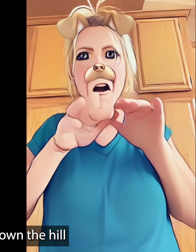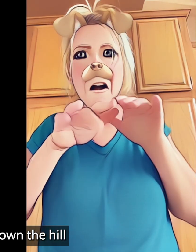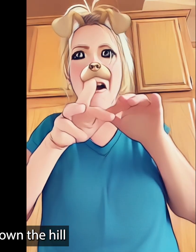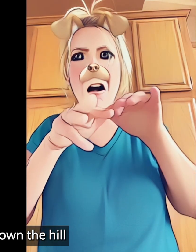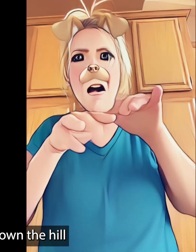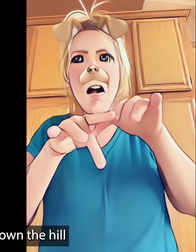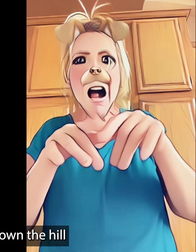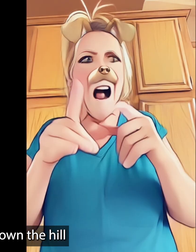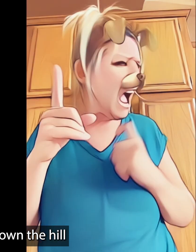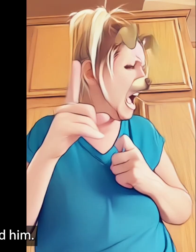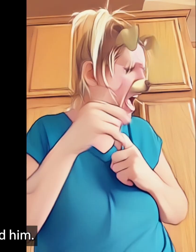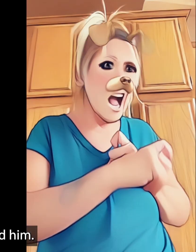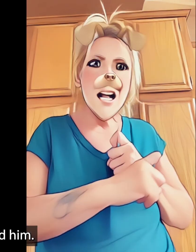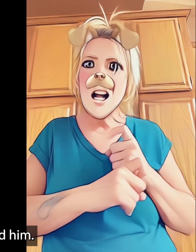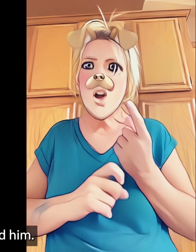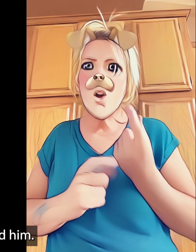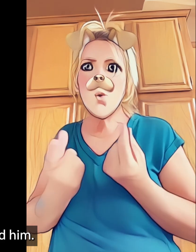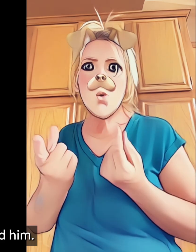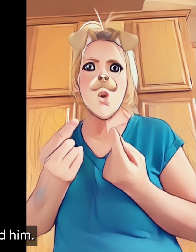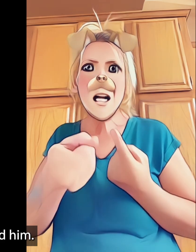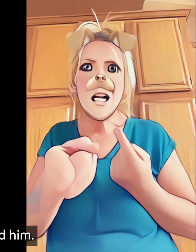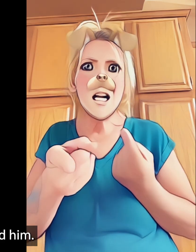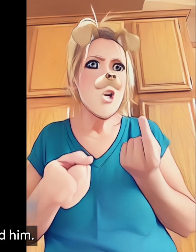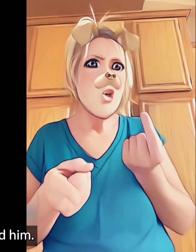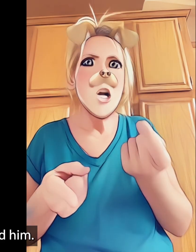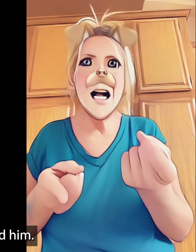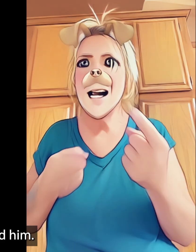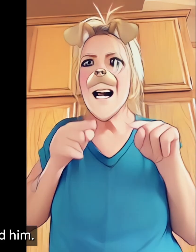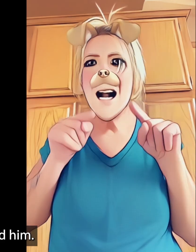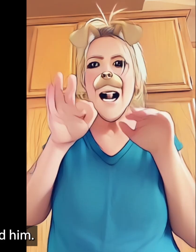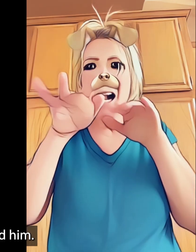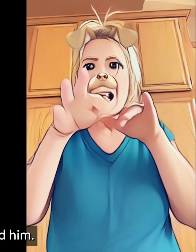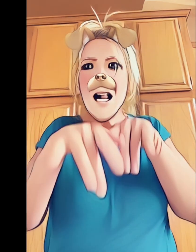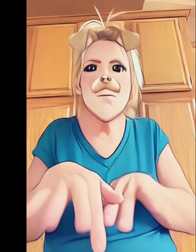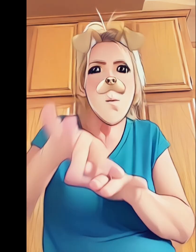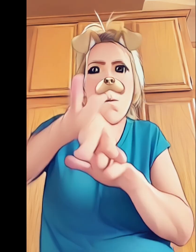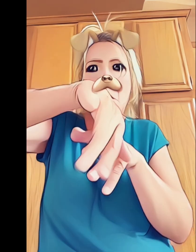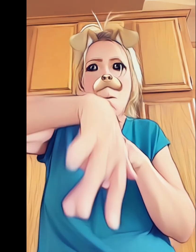So they all tumbled down the hill to gather around him.